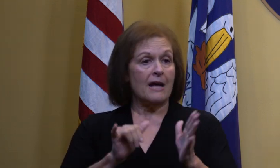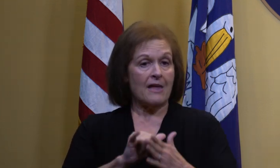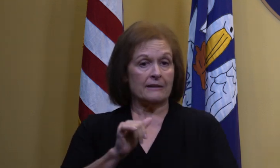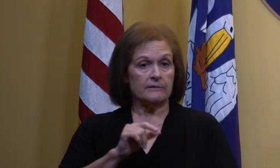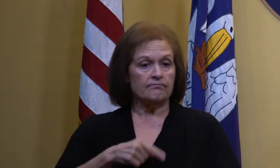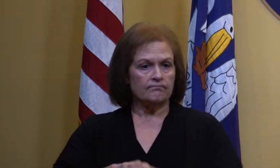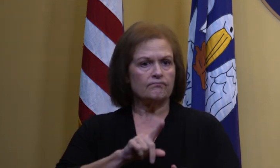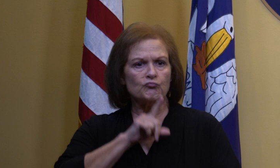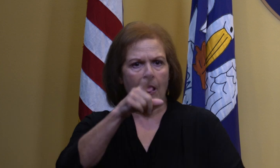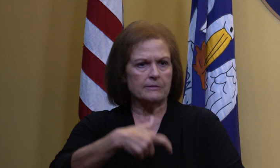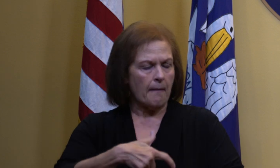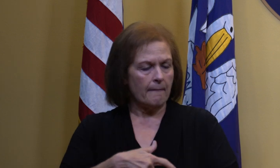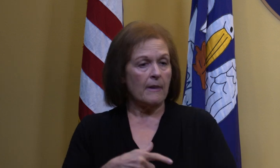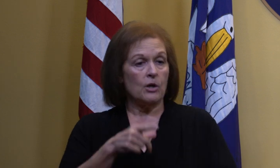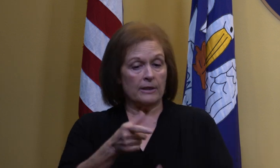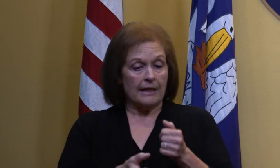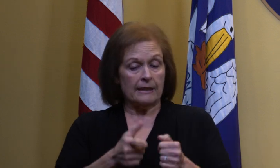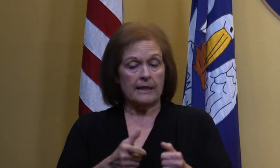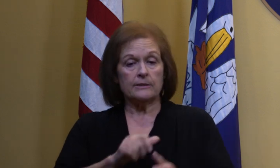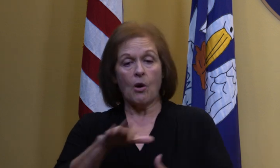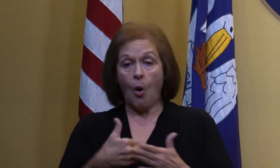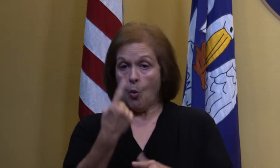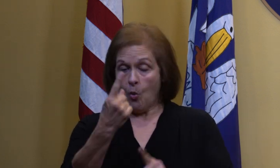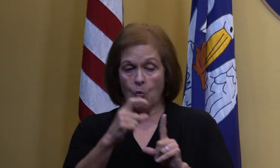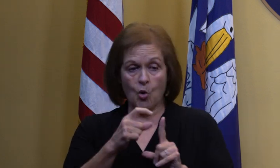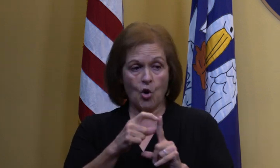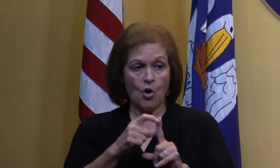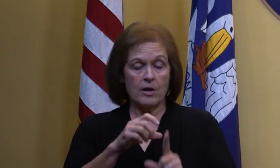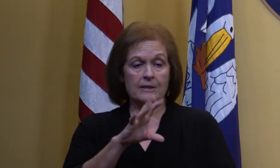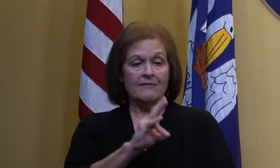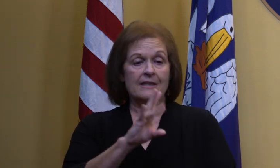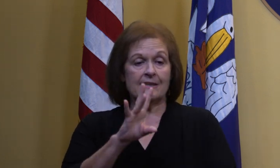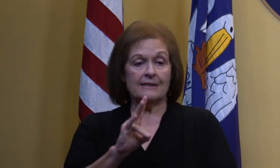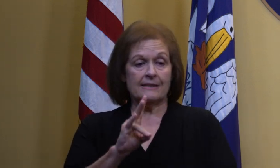real time. You do so by texting all one word to